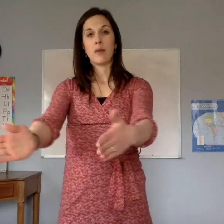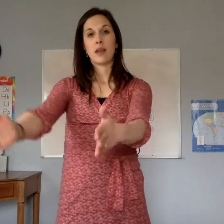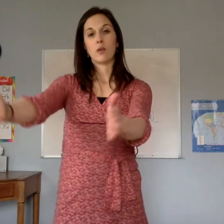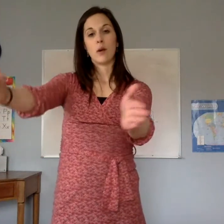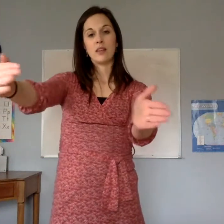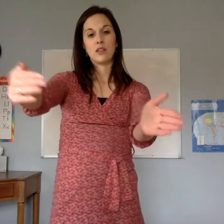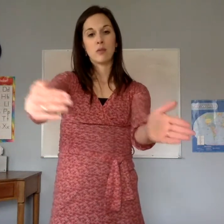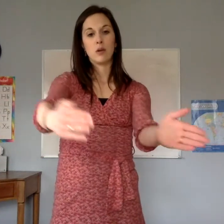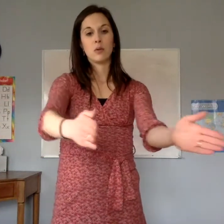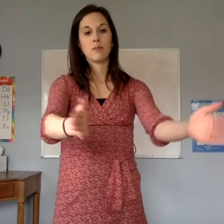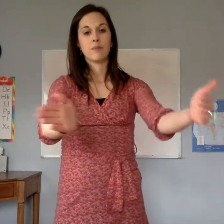making a winding road.